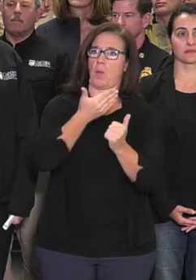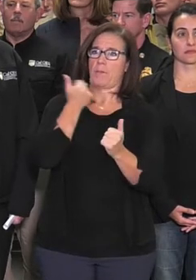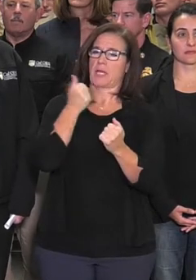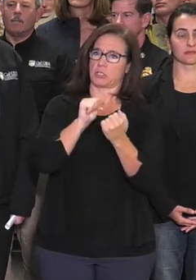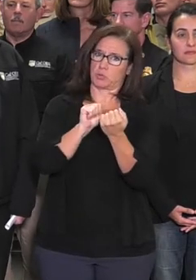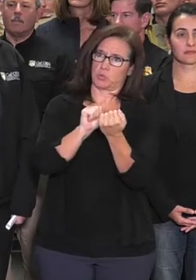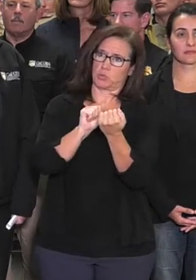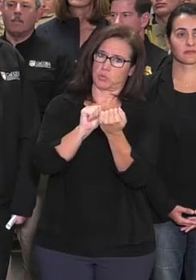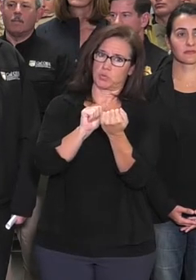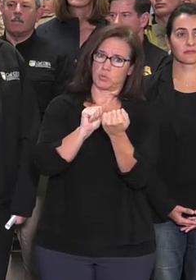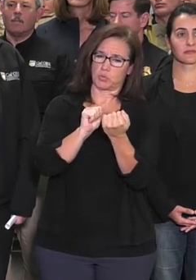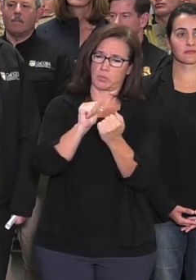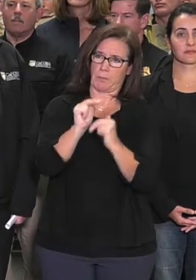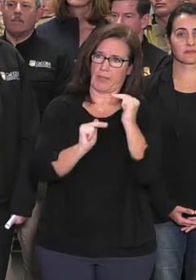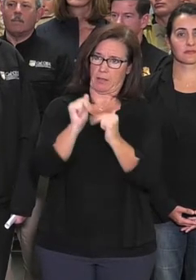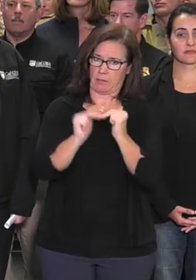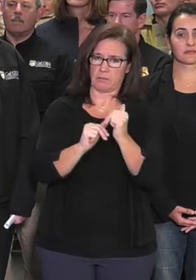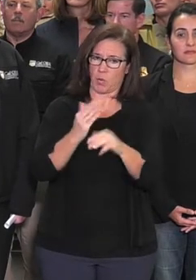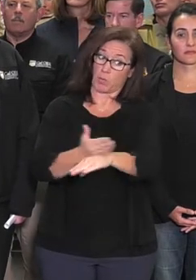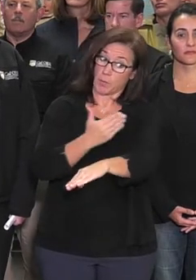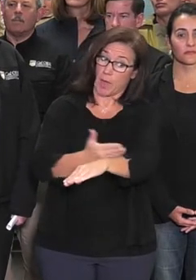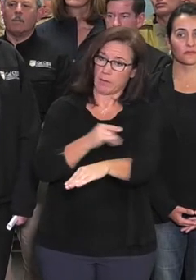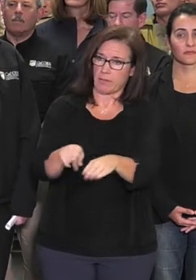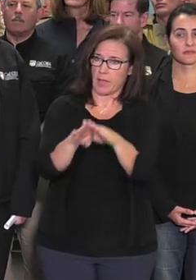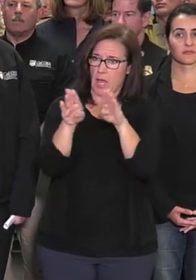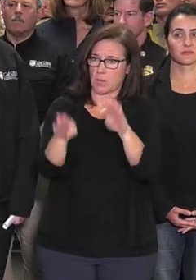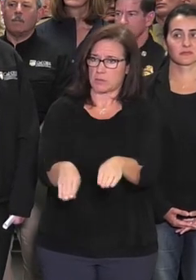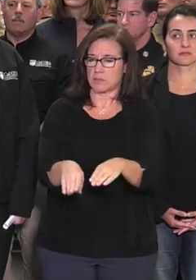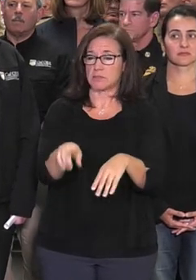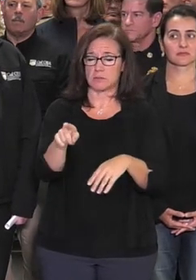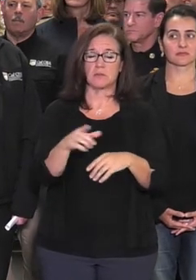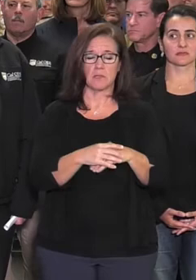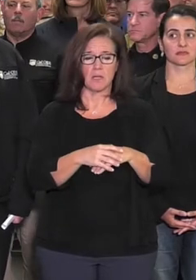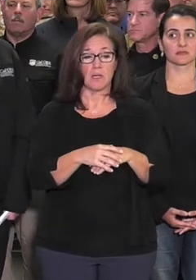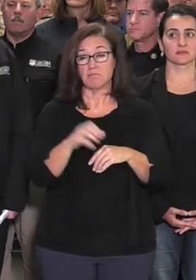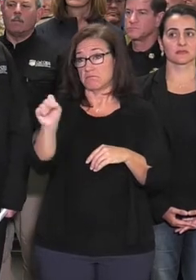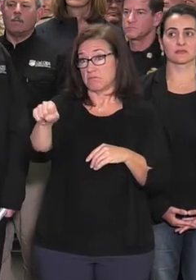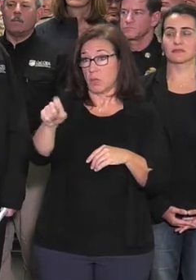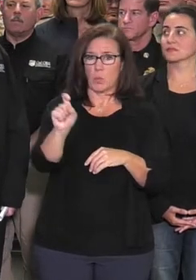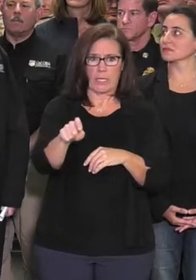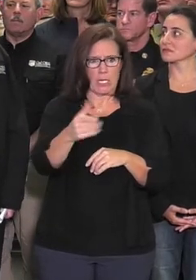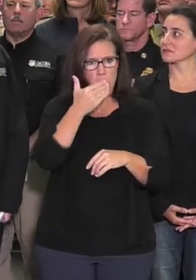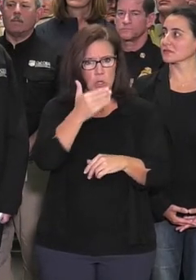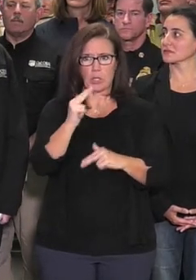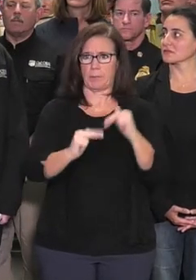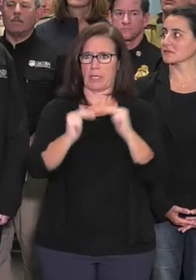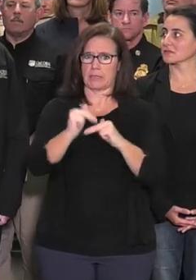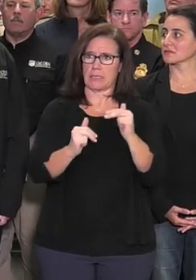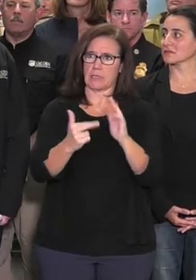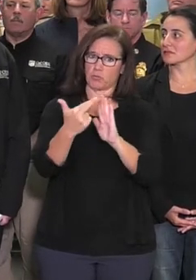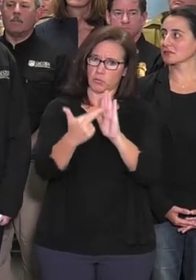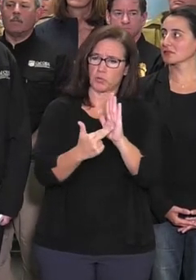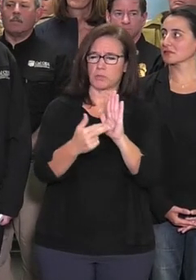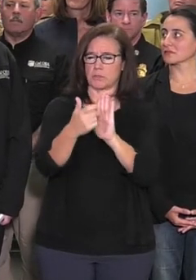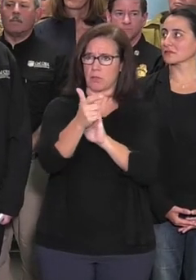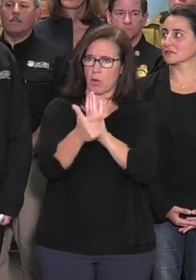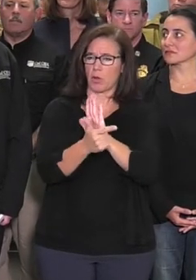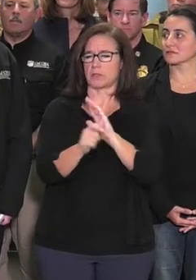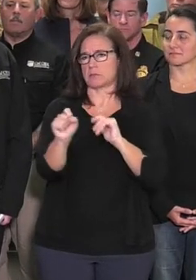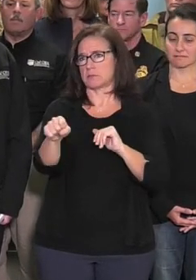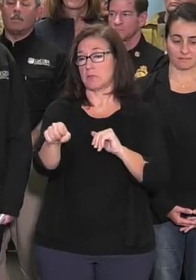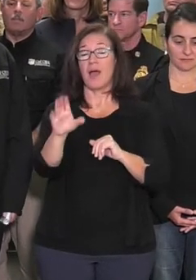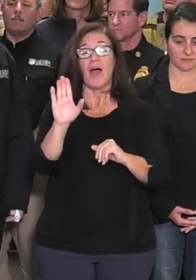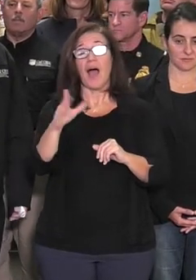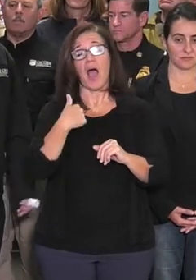or remodel. Secondly, yes, we need good building standards. I would just caution, though, I have in my office